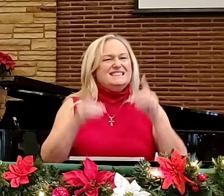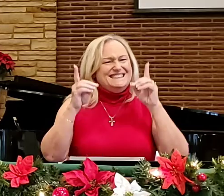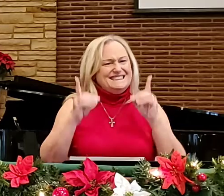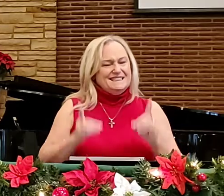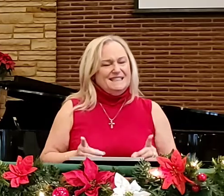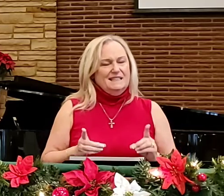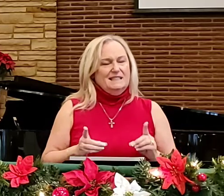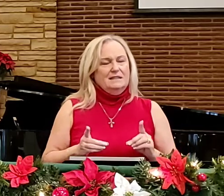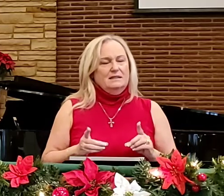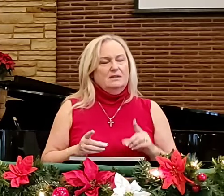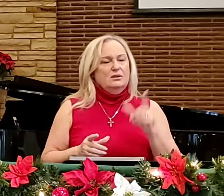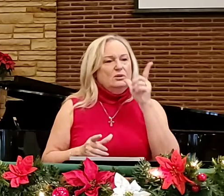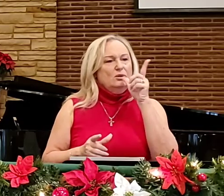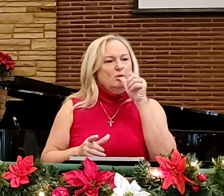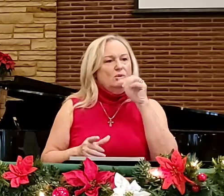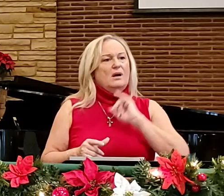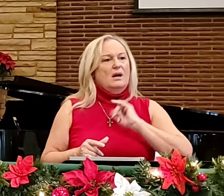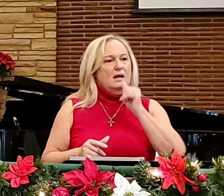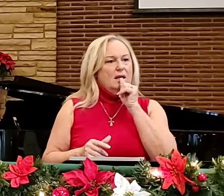decide who I am.